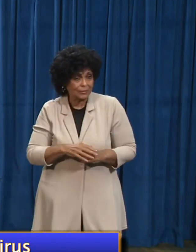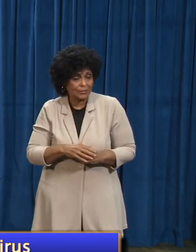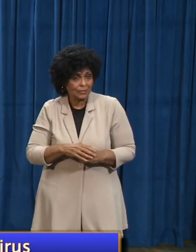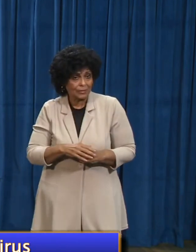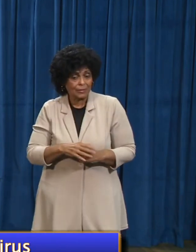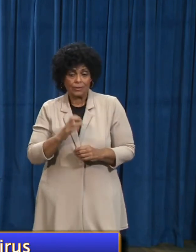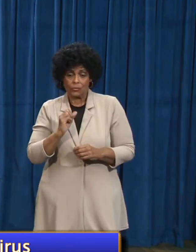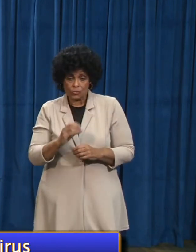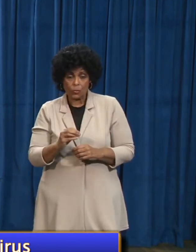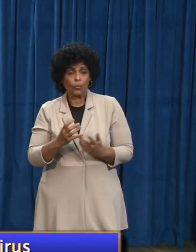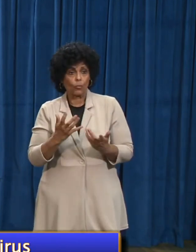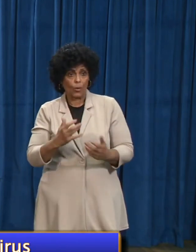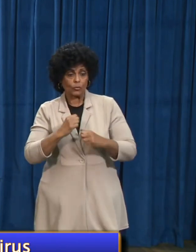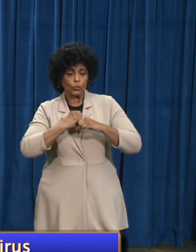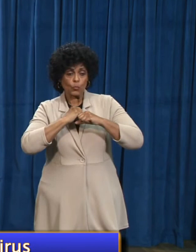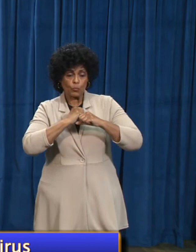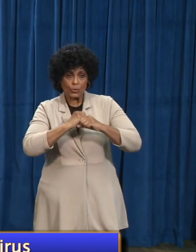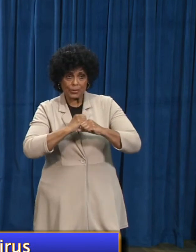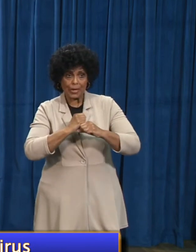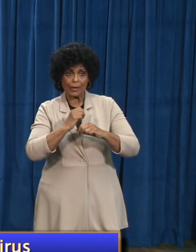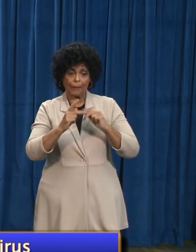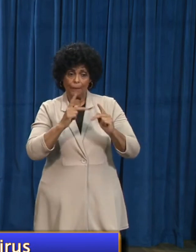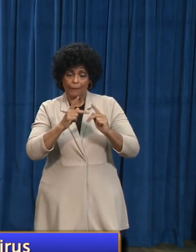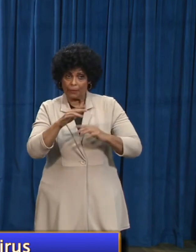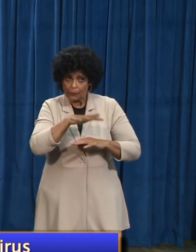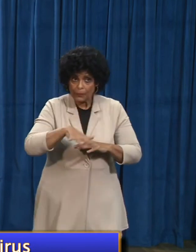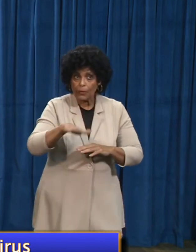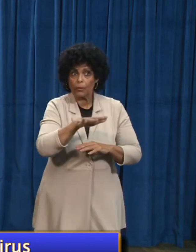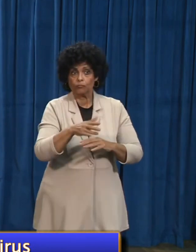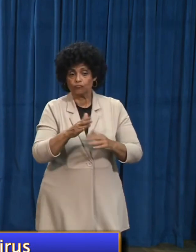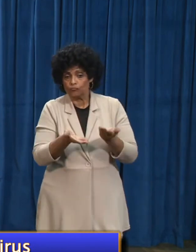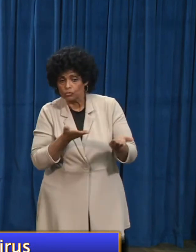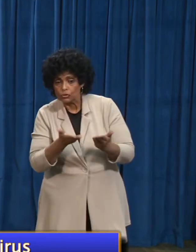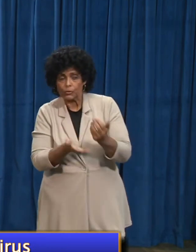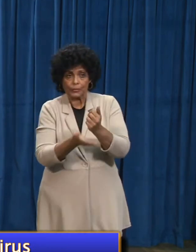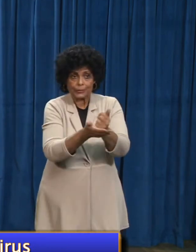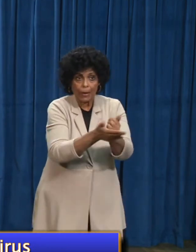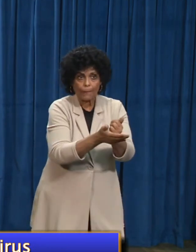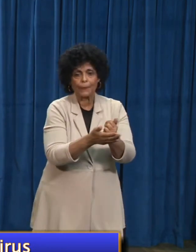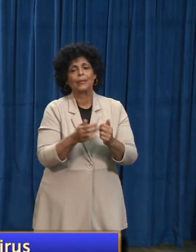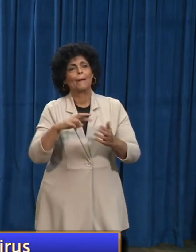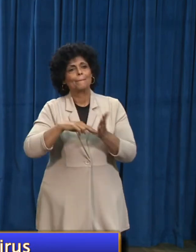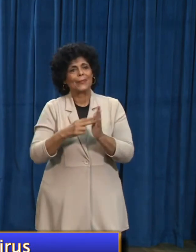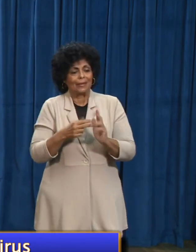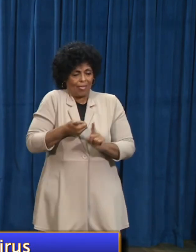our services, they will be wearing masks for the foreseeable future.